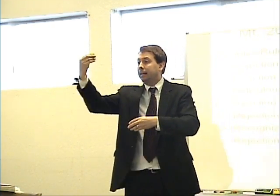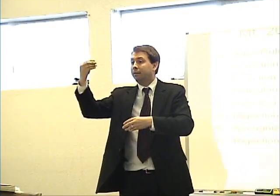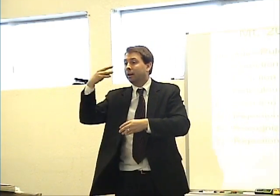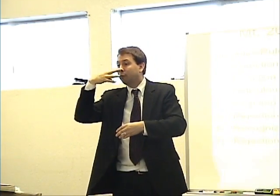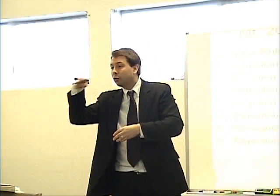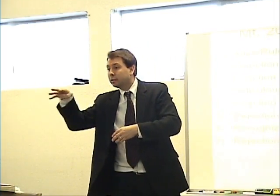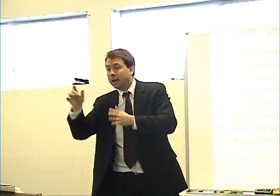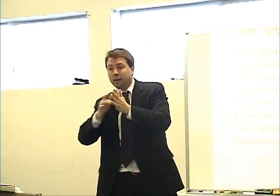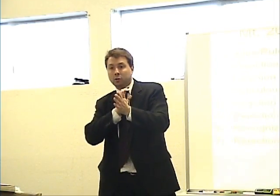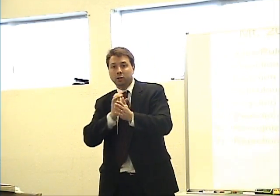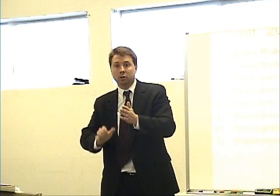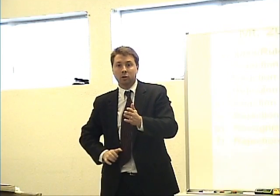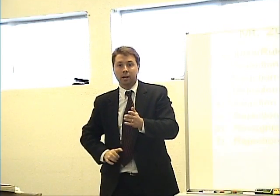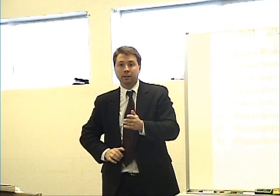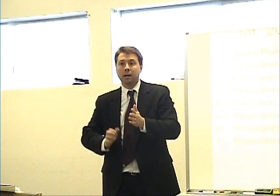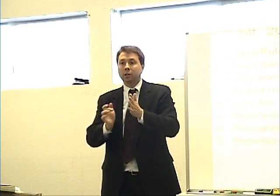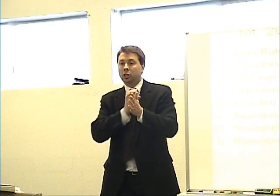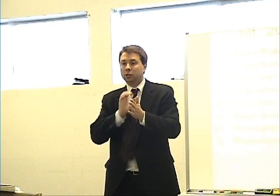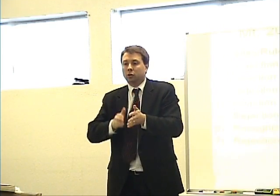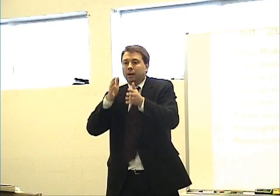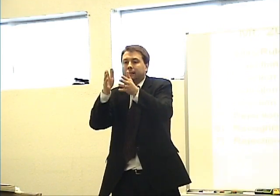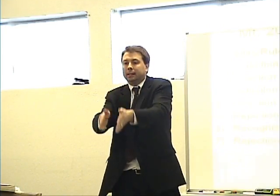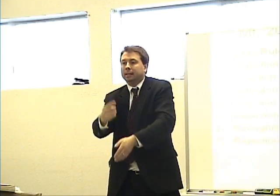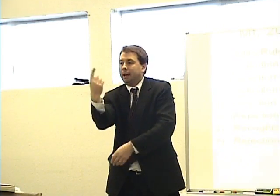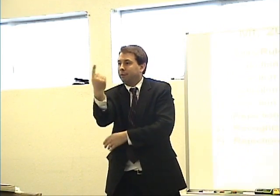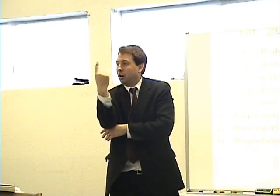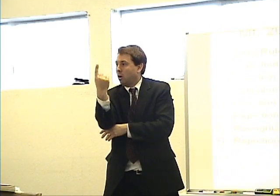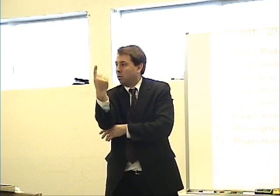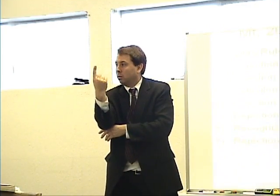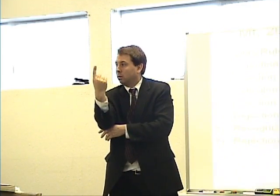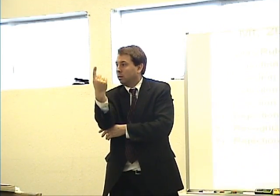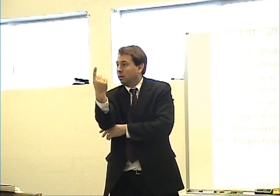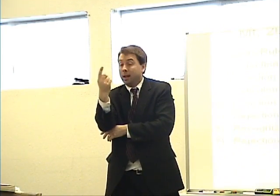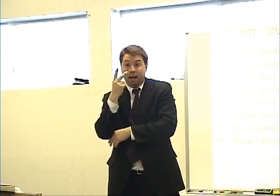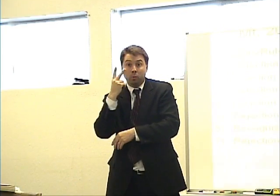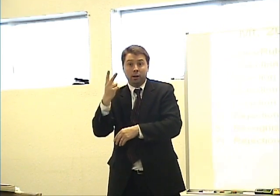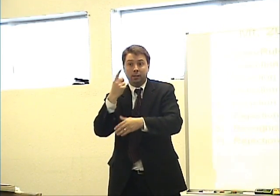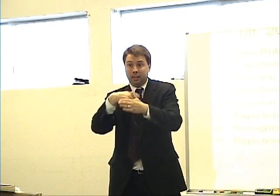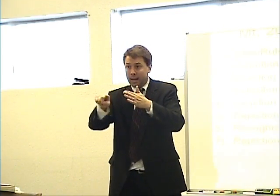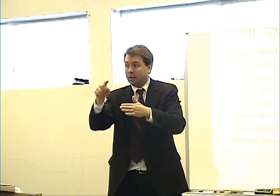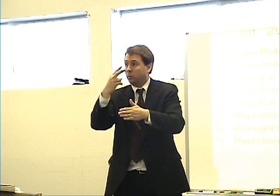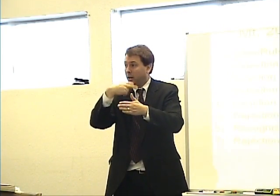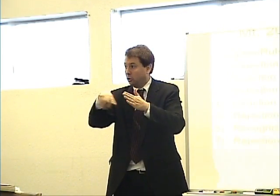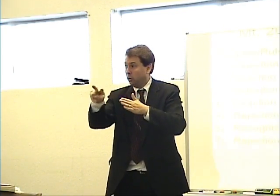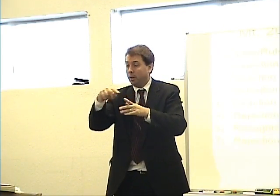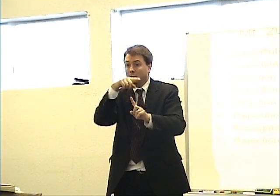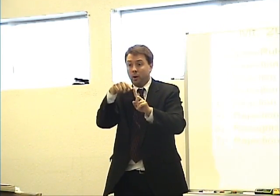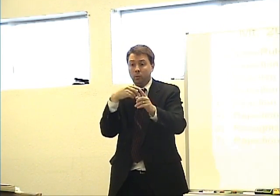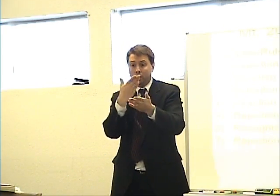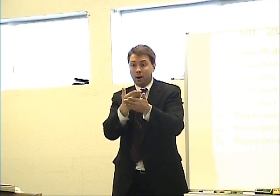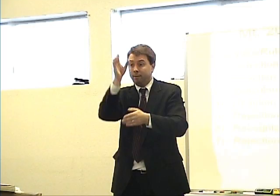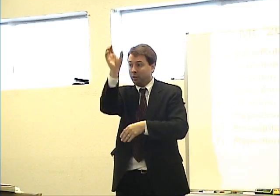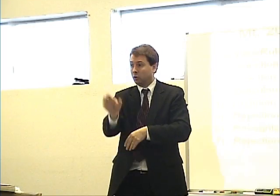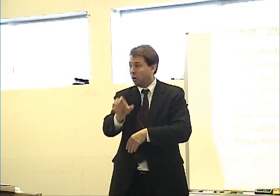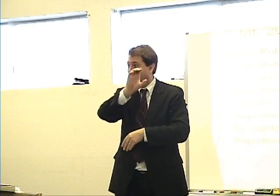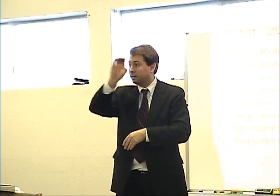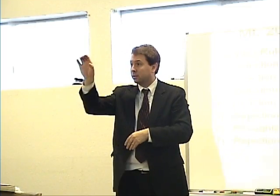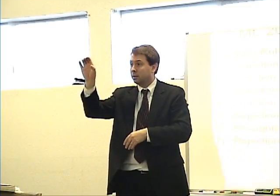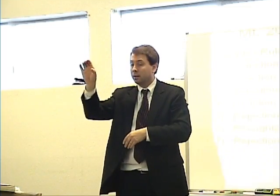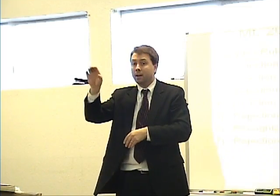leaving and forsaking Jesus Christ. Jesus Christ is left alone. And we're going to see next week and 2 weeks, when we arrive at the cross,